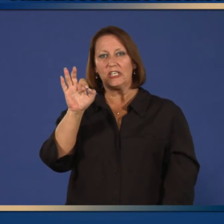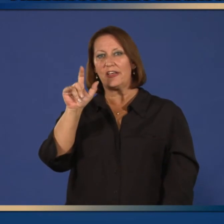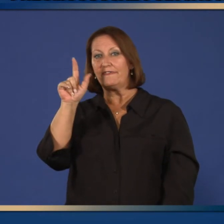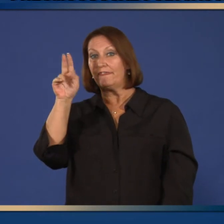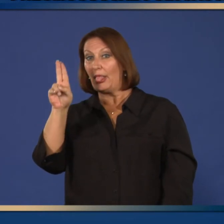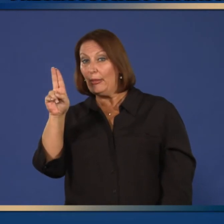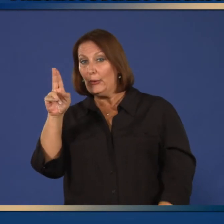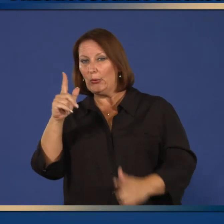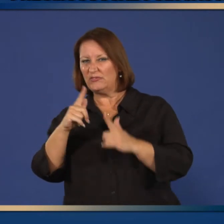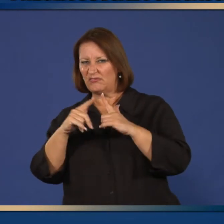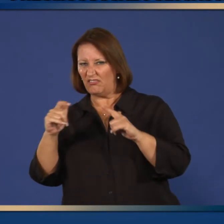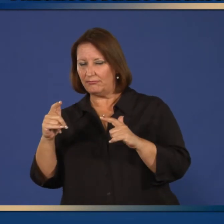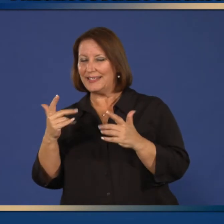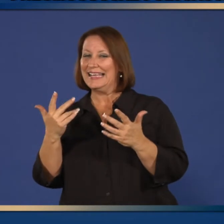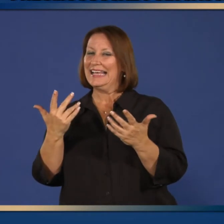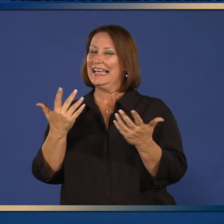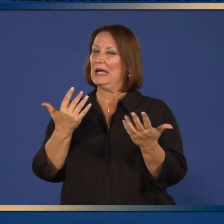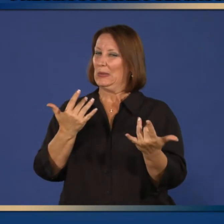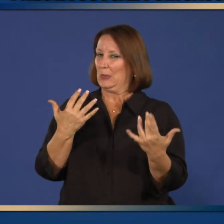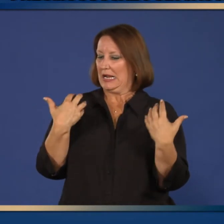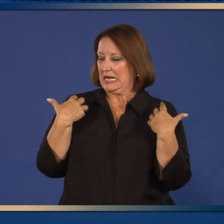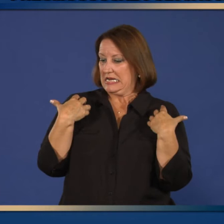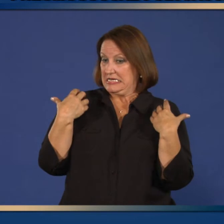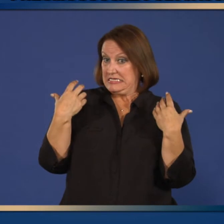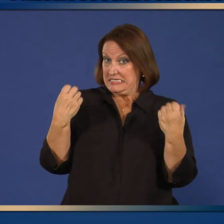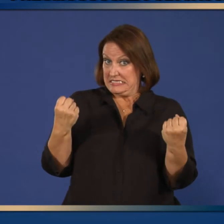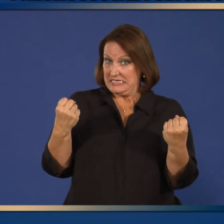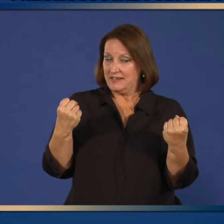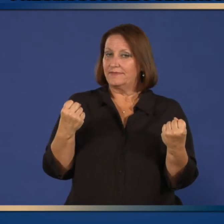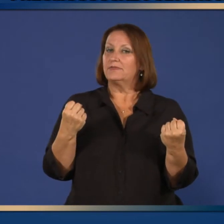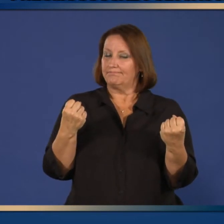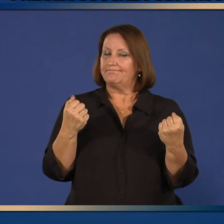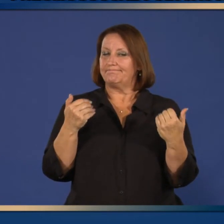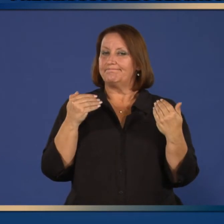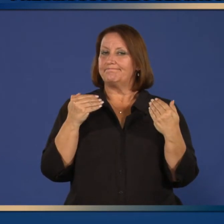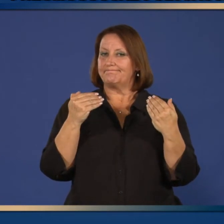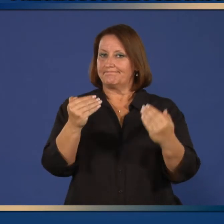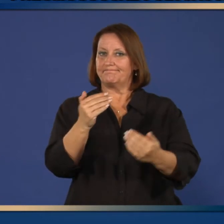until they recover before getting the vaccine.